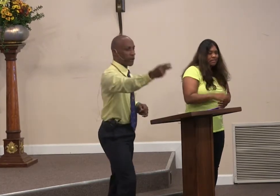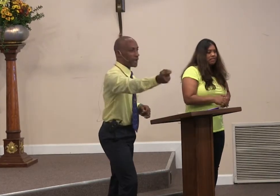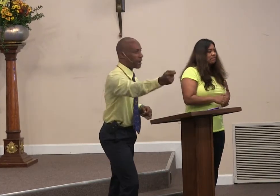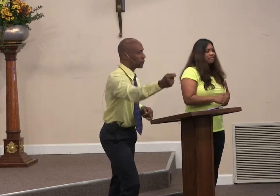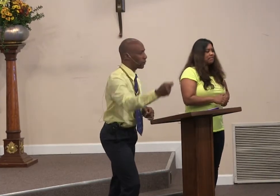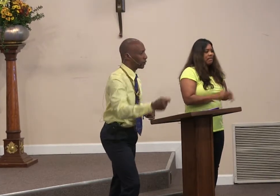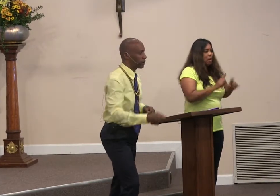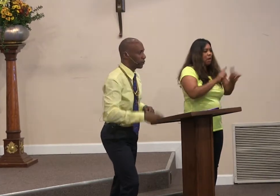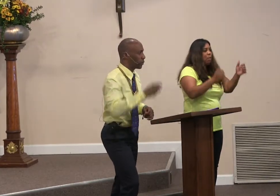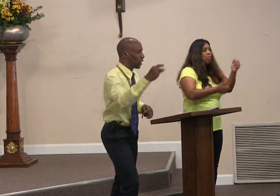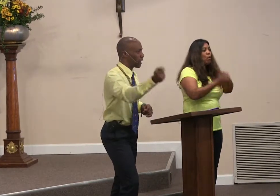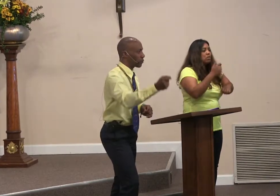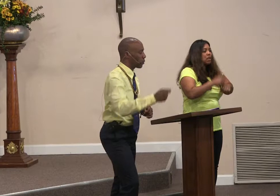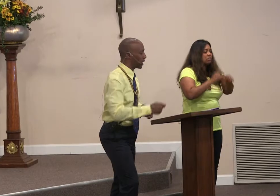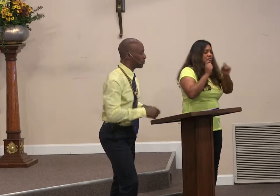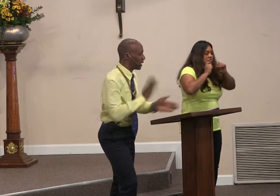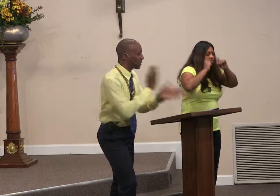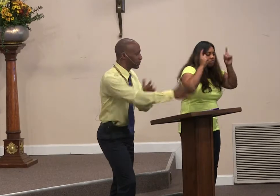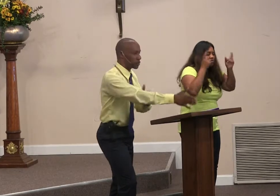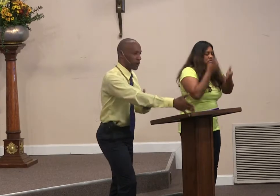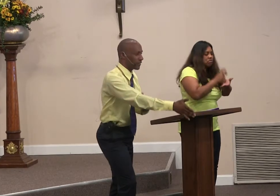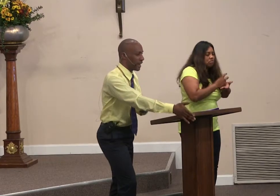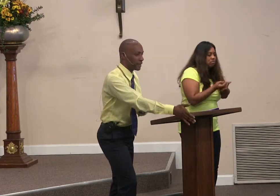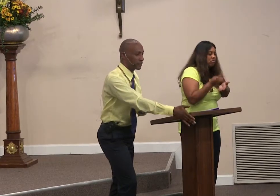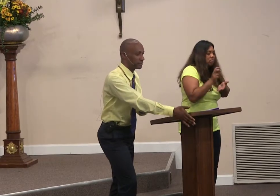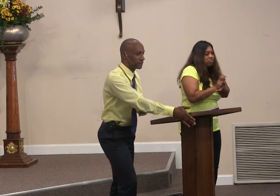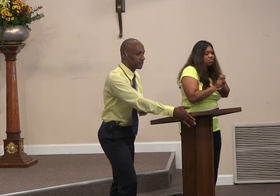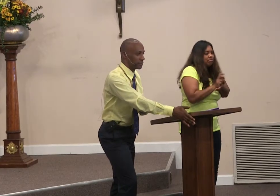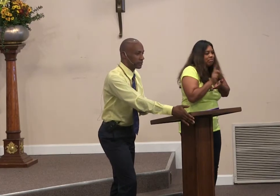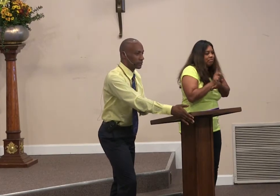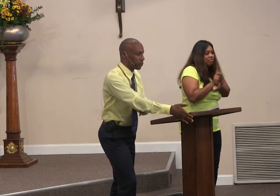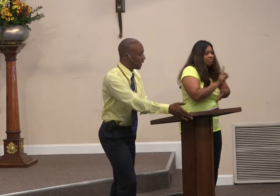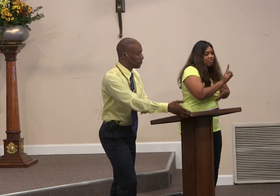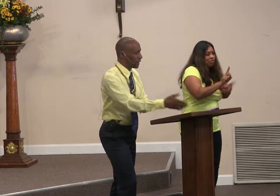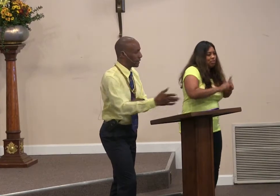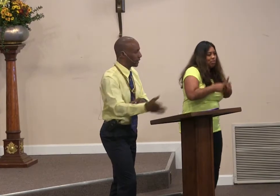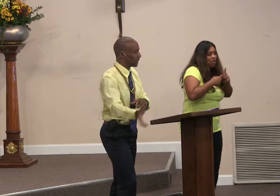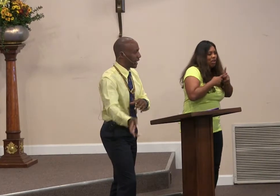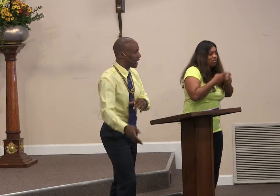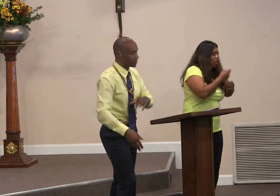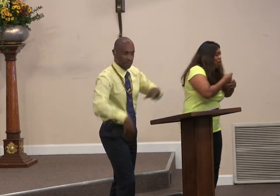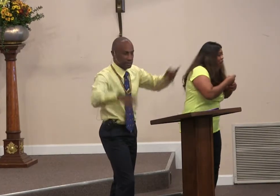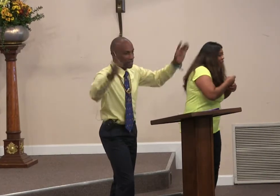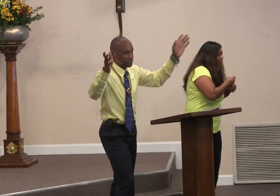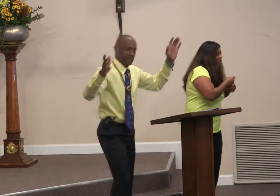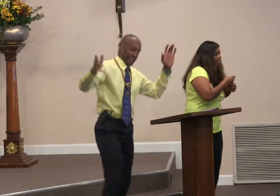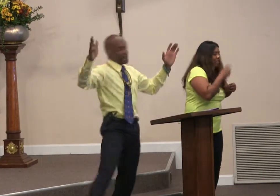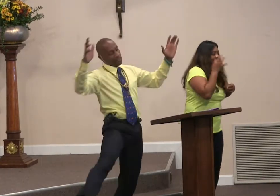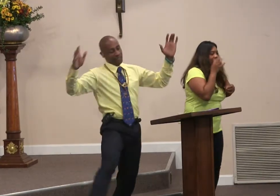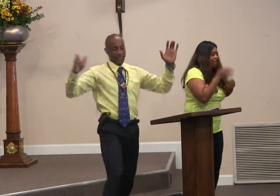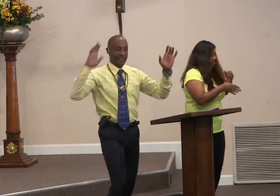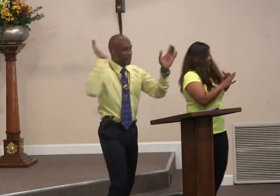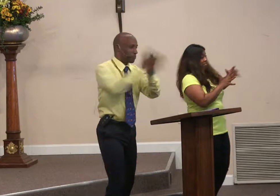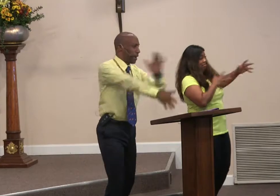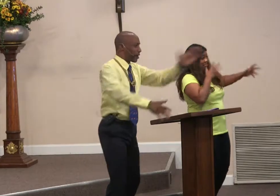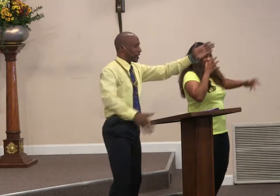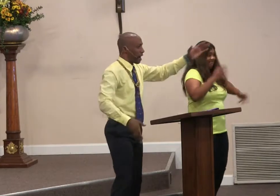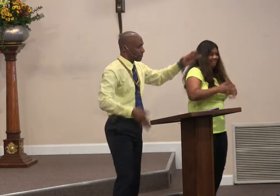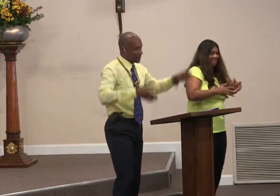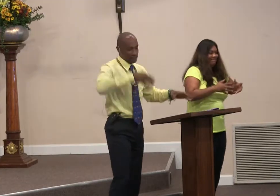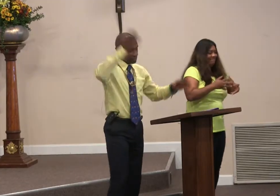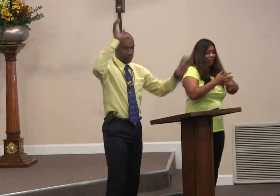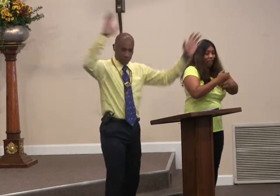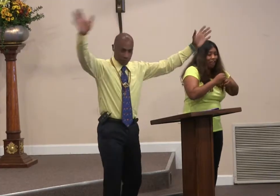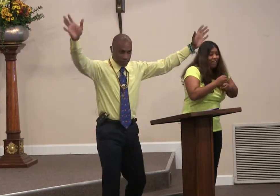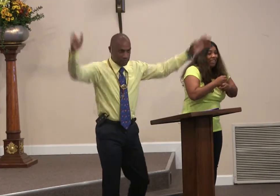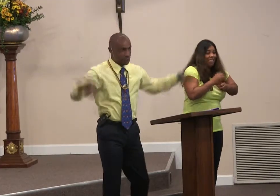usually we wake up, and what do? We wake up, roll out of bed, and start the day. Roll out of bed, kick the cat, stuff, make our